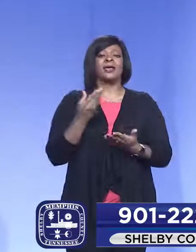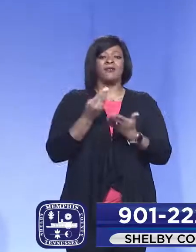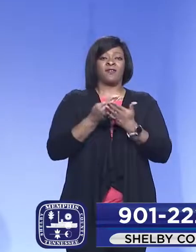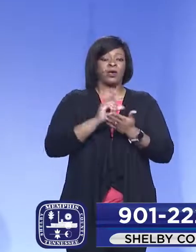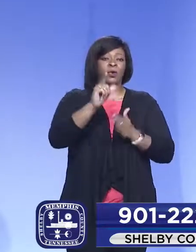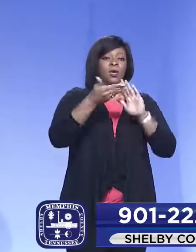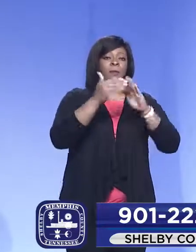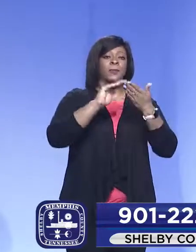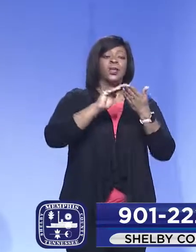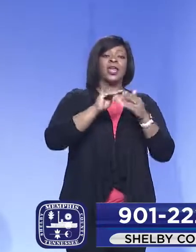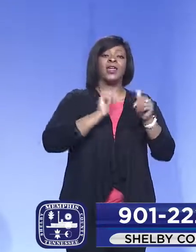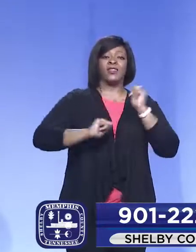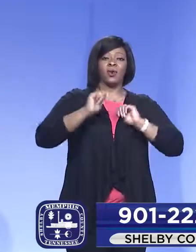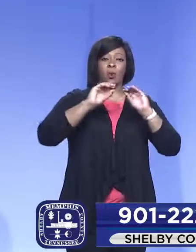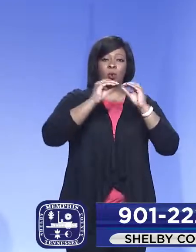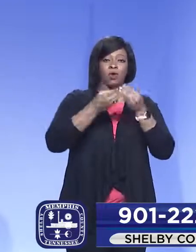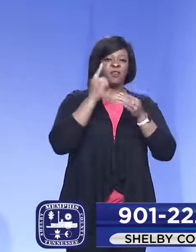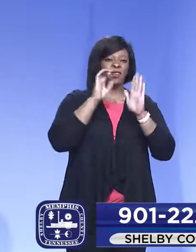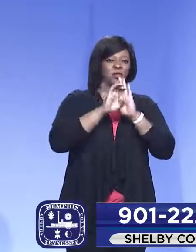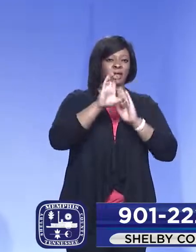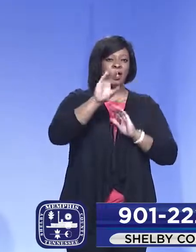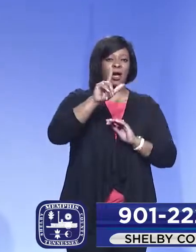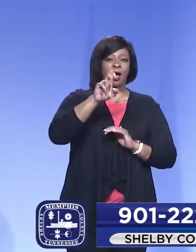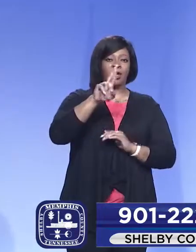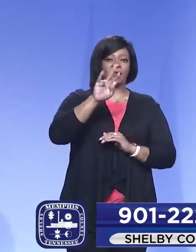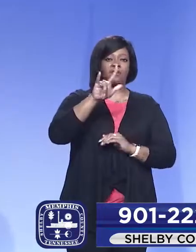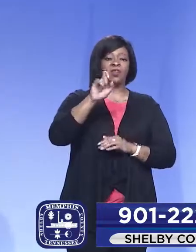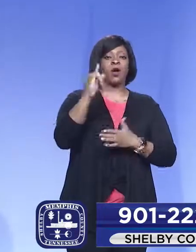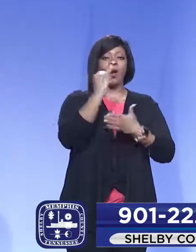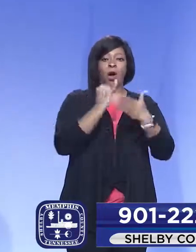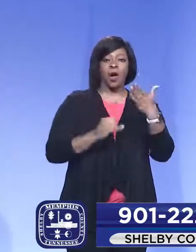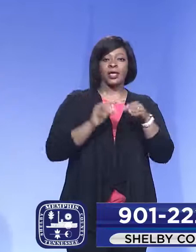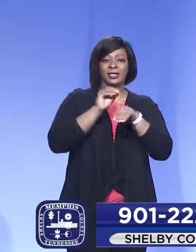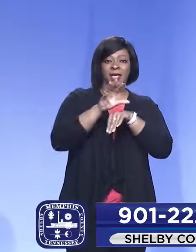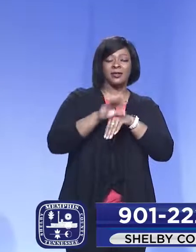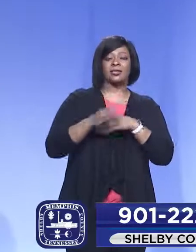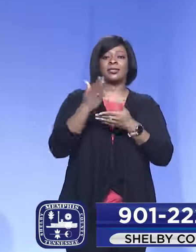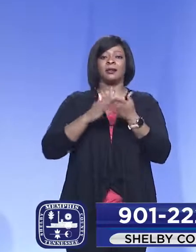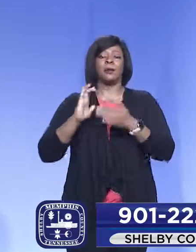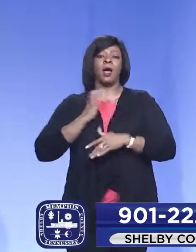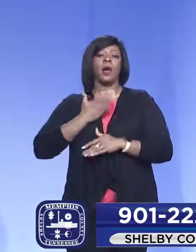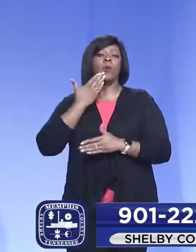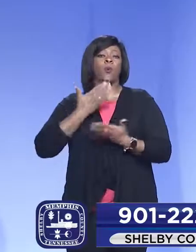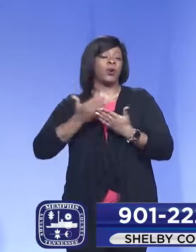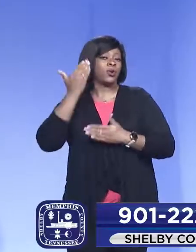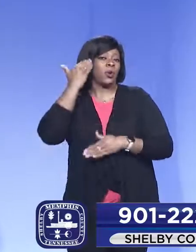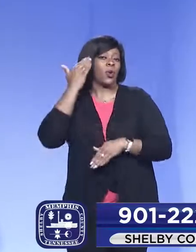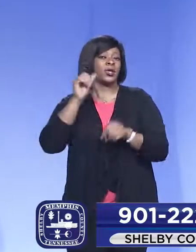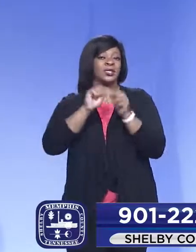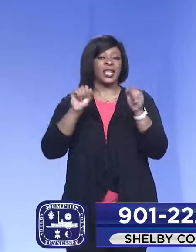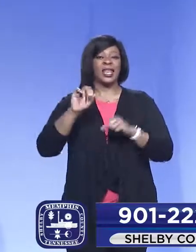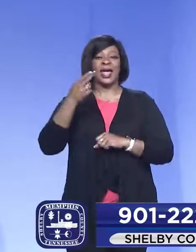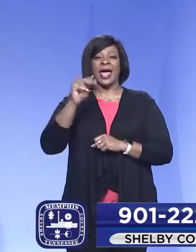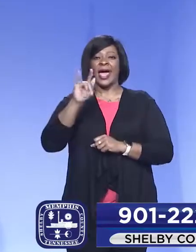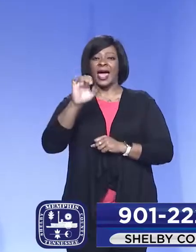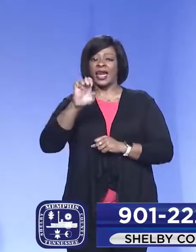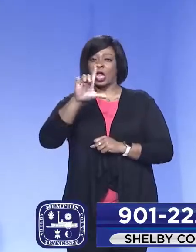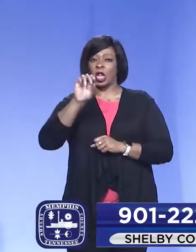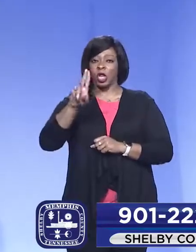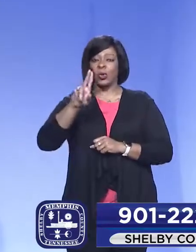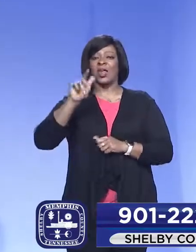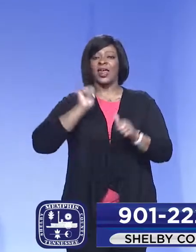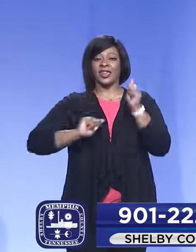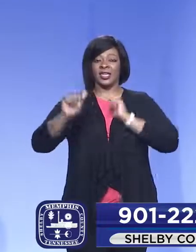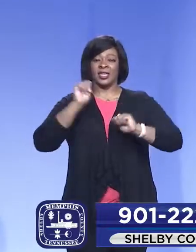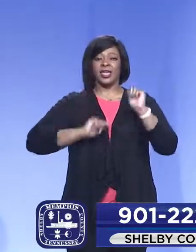theater organizations like Collierville Arts Council, as well as some of our well-known stages like the Hattie Lou Theater and